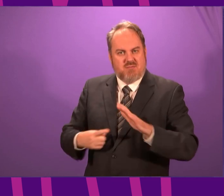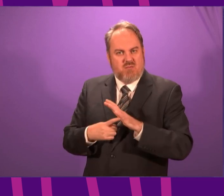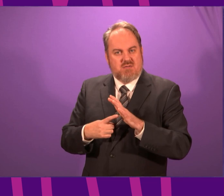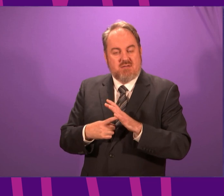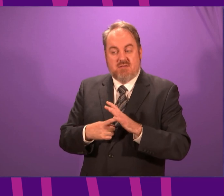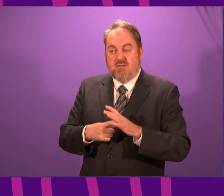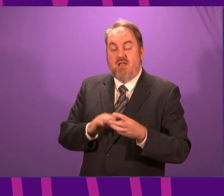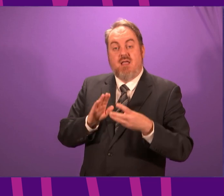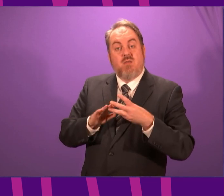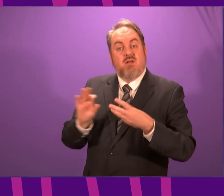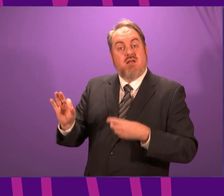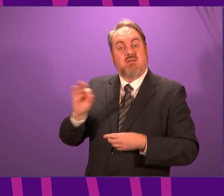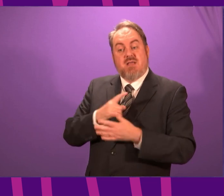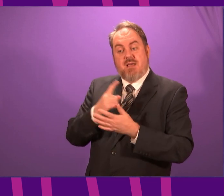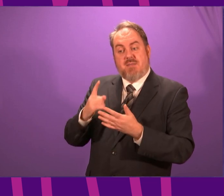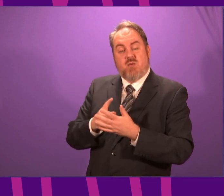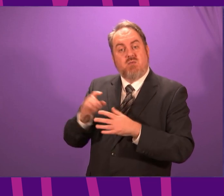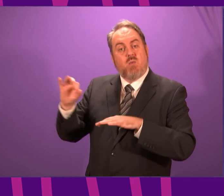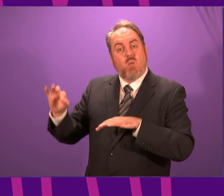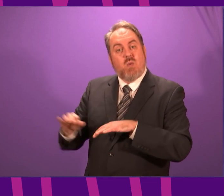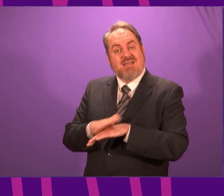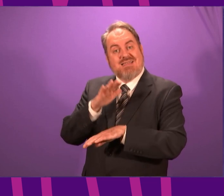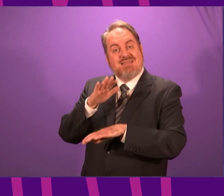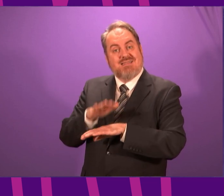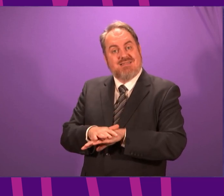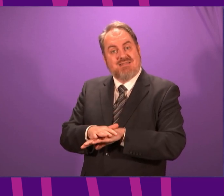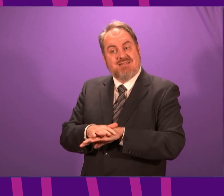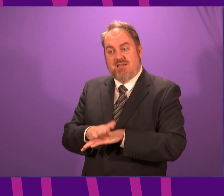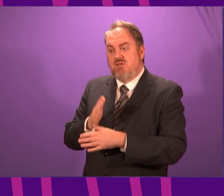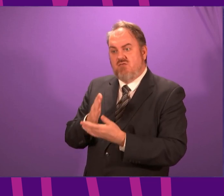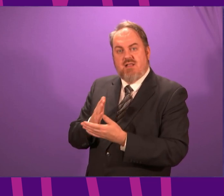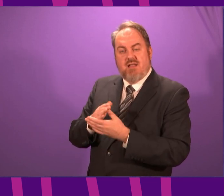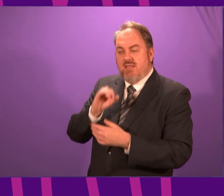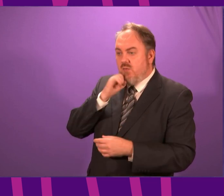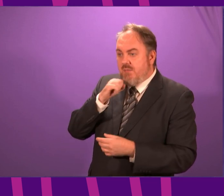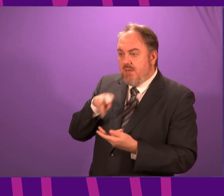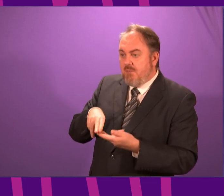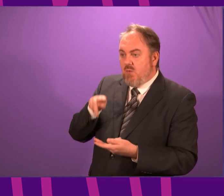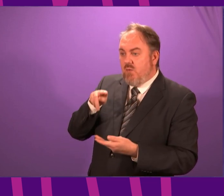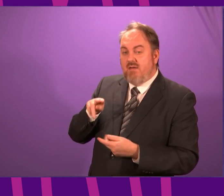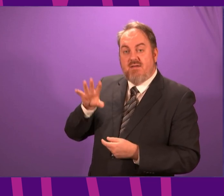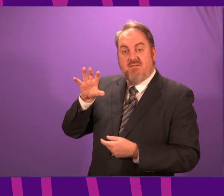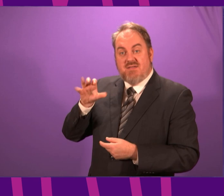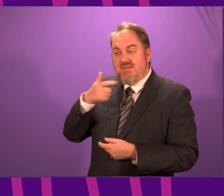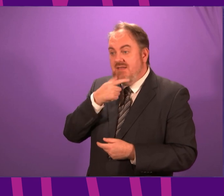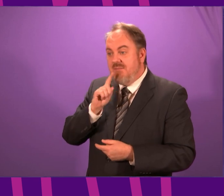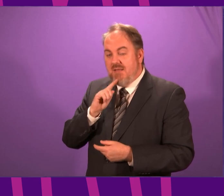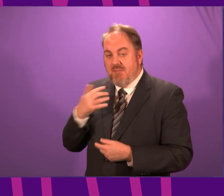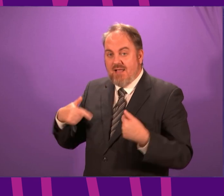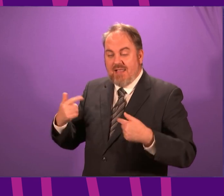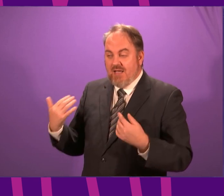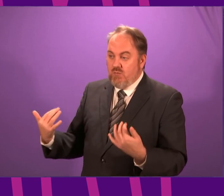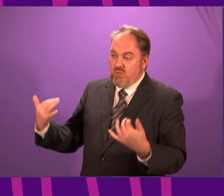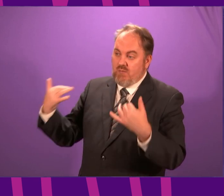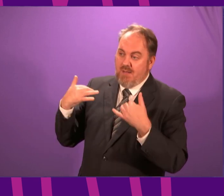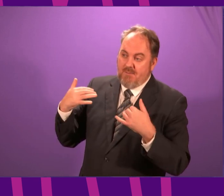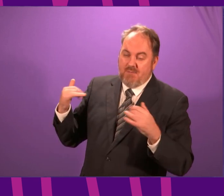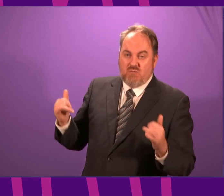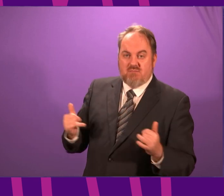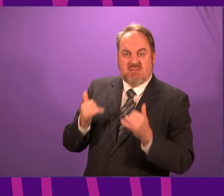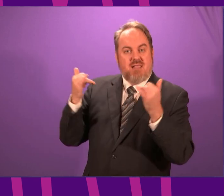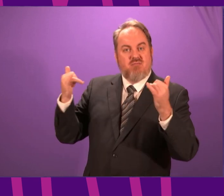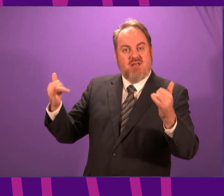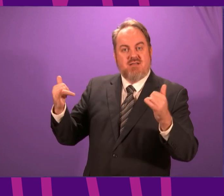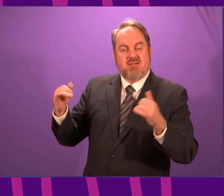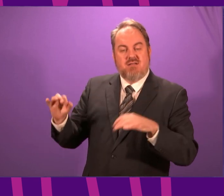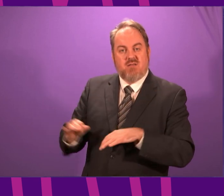weddings, some constituents who contacted me will be happy to learn that there is proposed increase in guests to 15, even when an area is placed